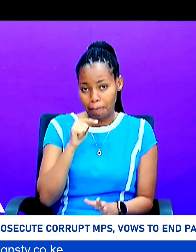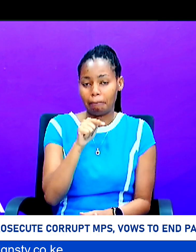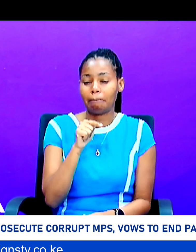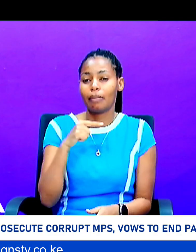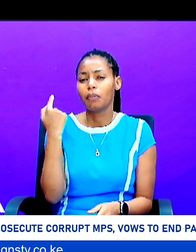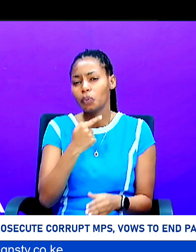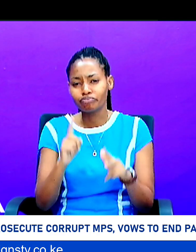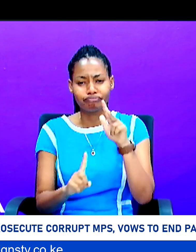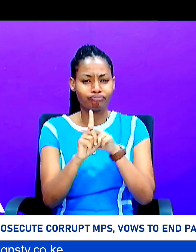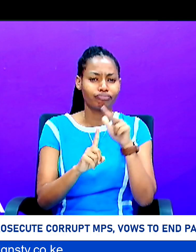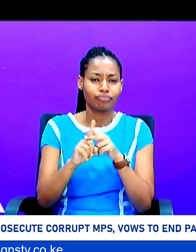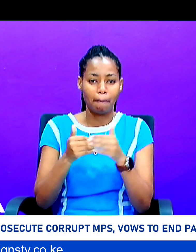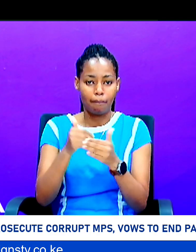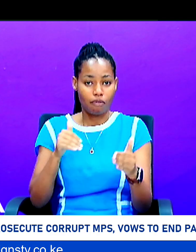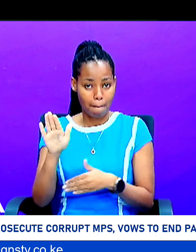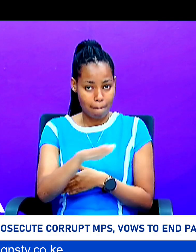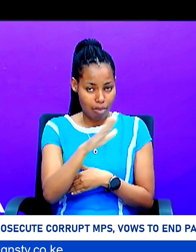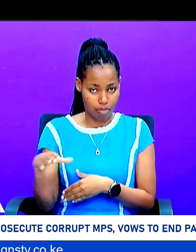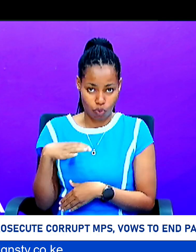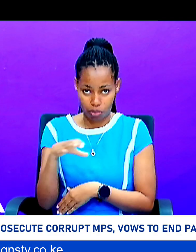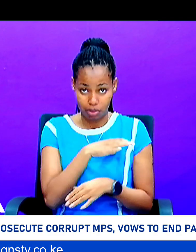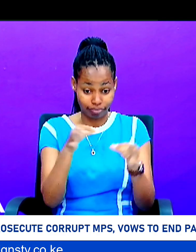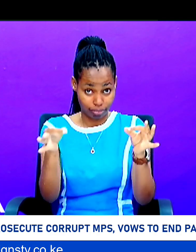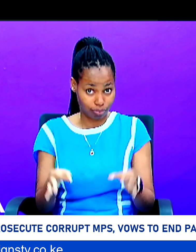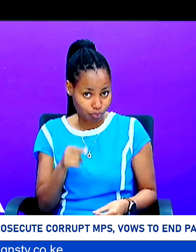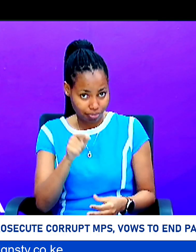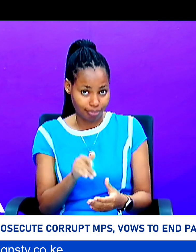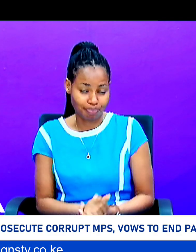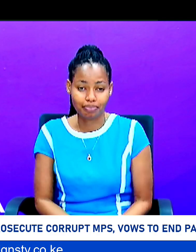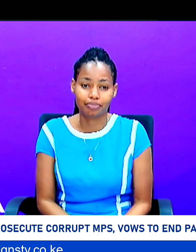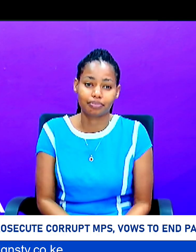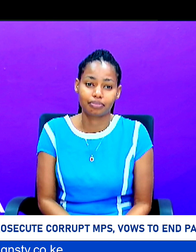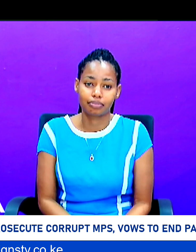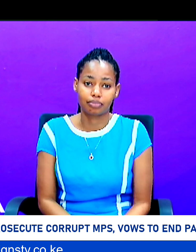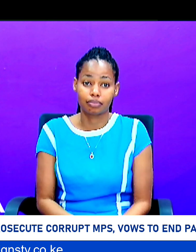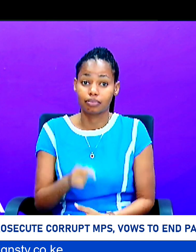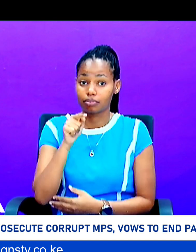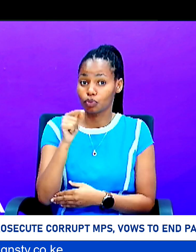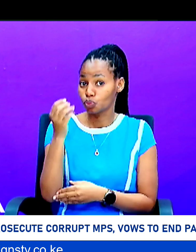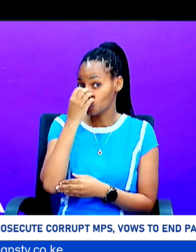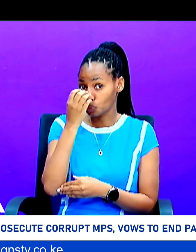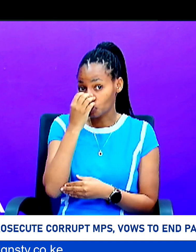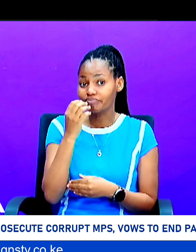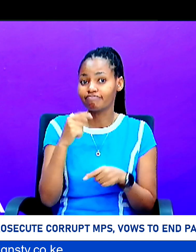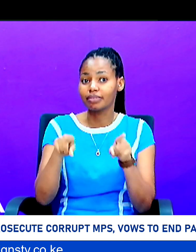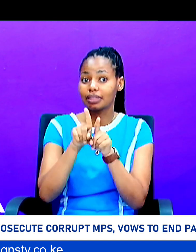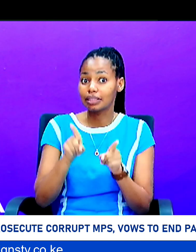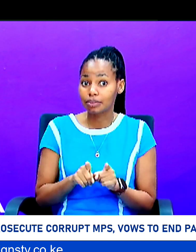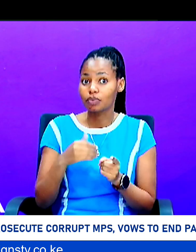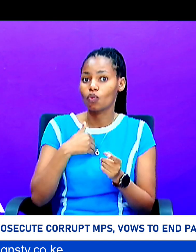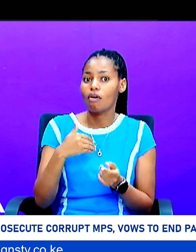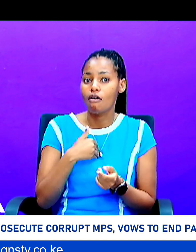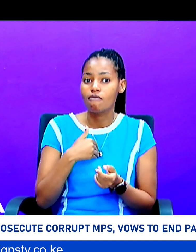legislature by demanding bribes from government officials and governors who appear before parliamentary committee for